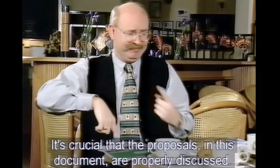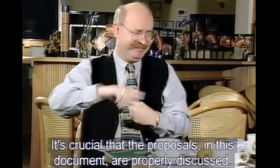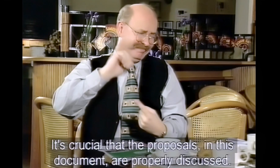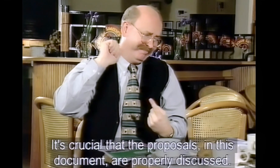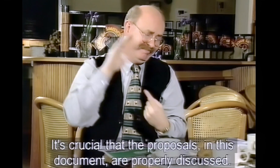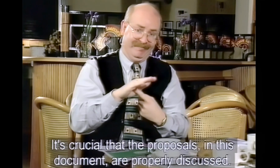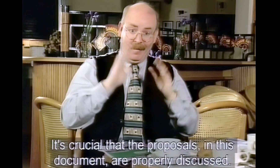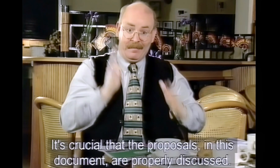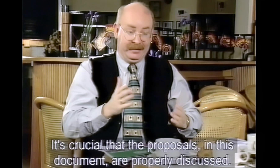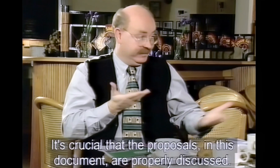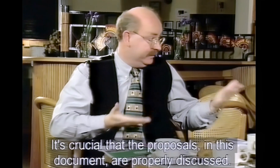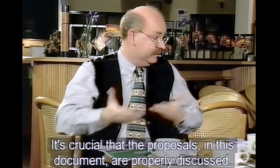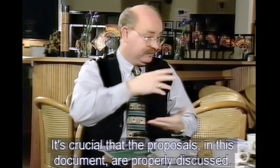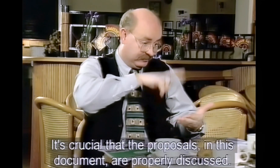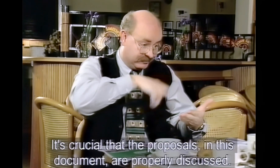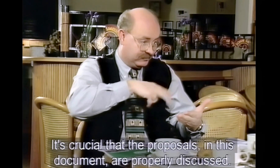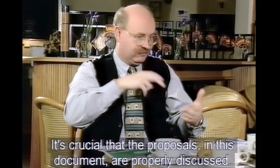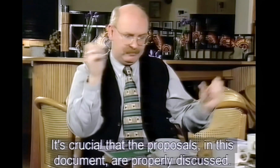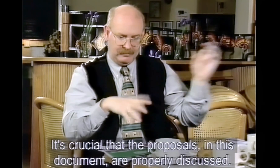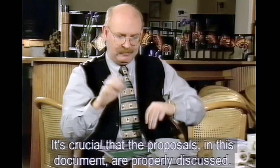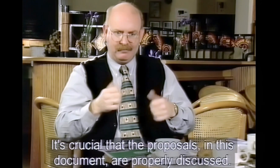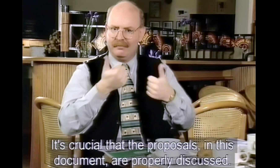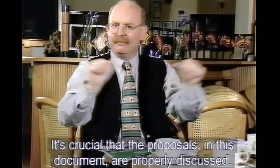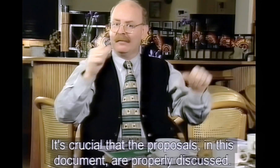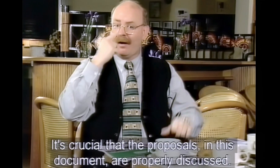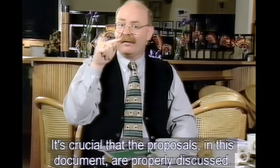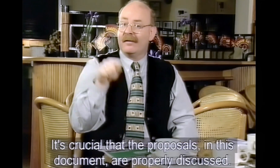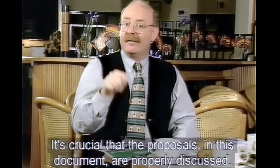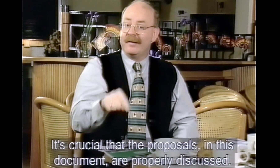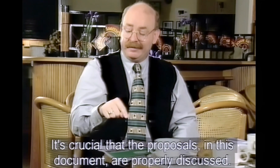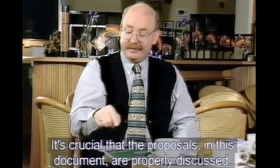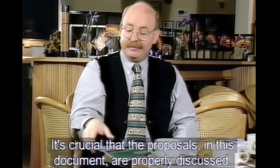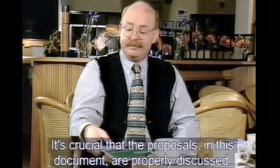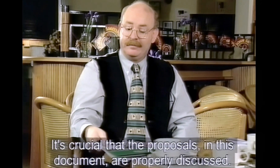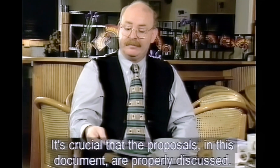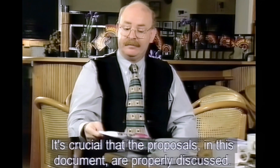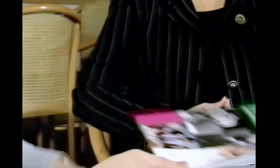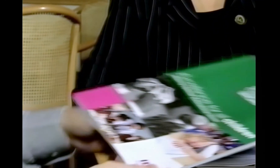government's proposals are properly discussed, and they're all contained in this document here.